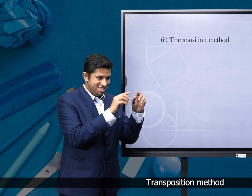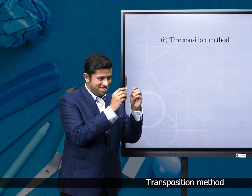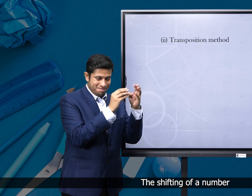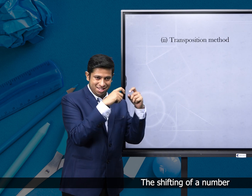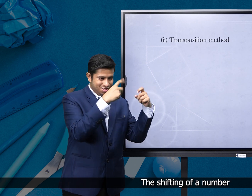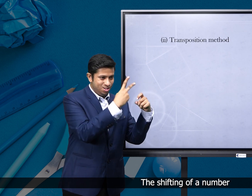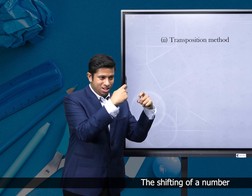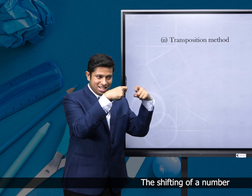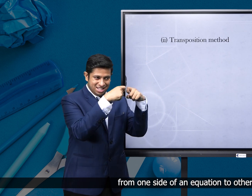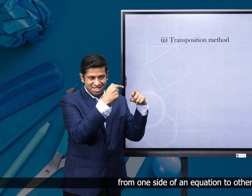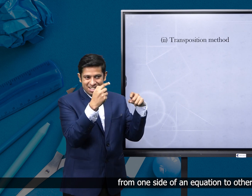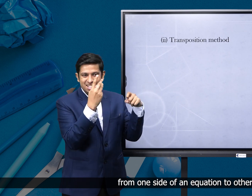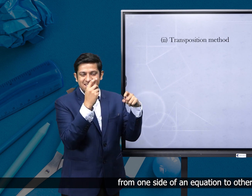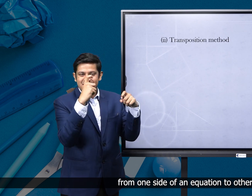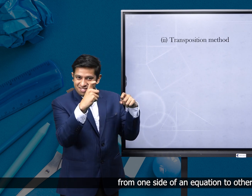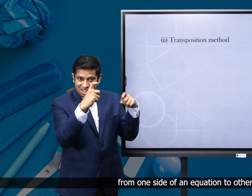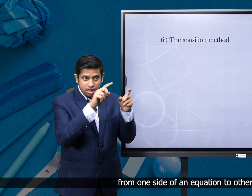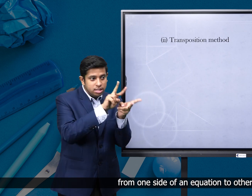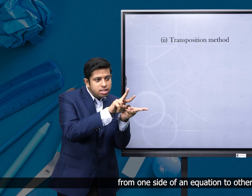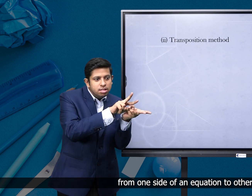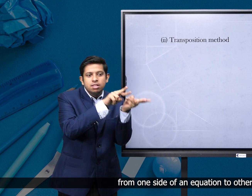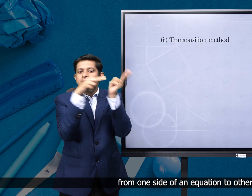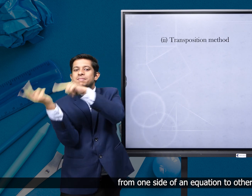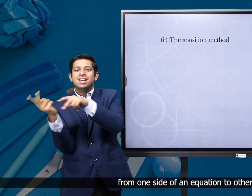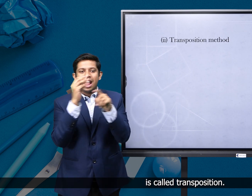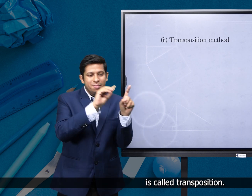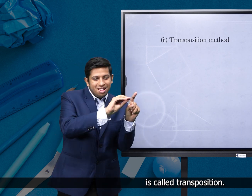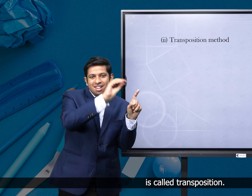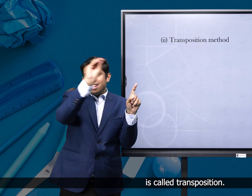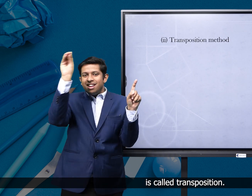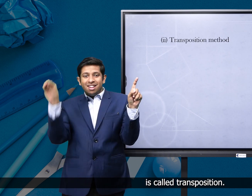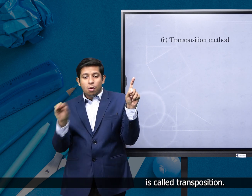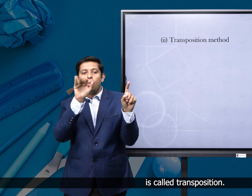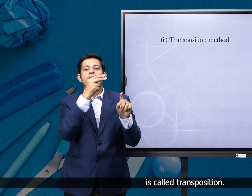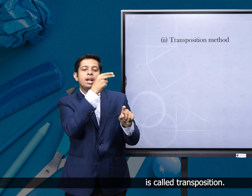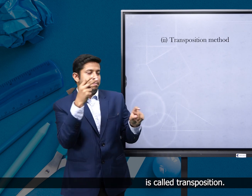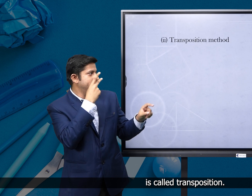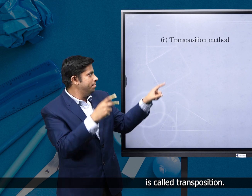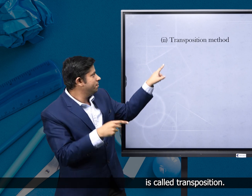The shifting of a number from one side of an equation to other is called transposition.